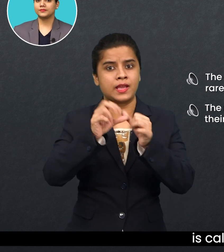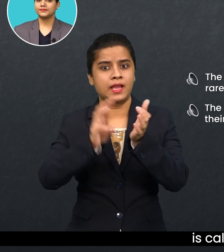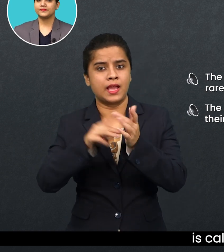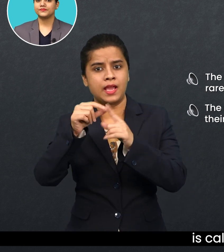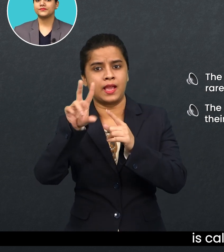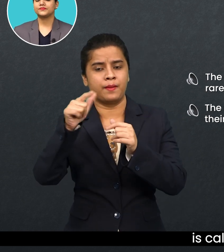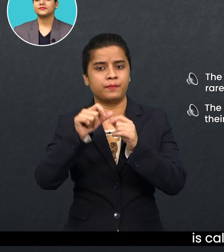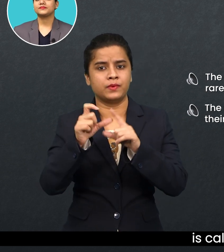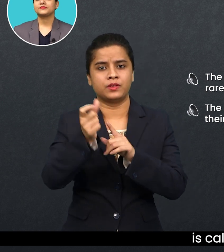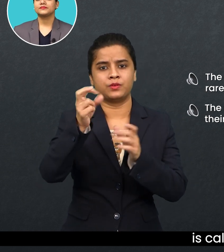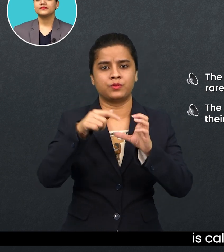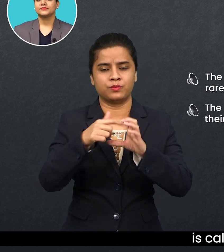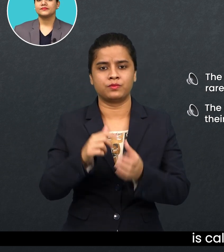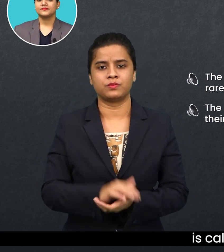amplitude.